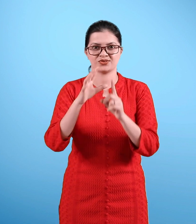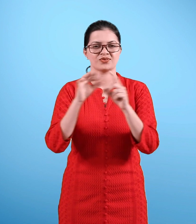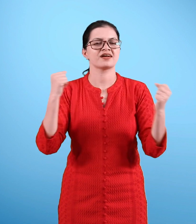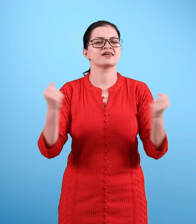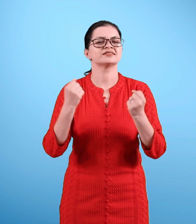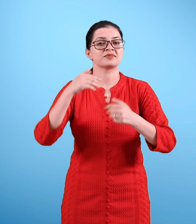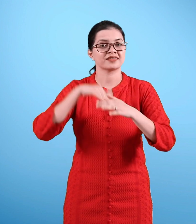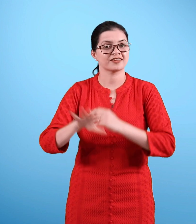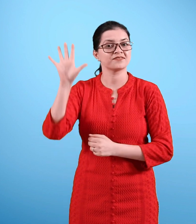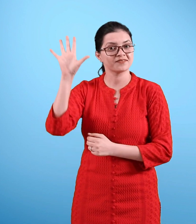Activity 5.